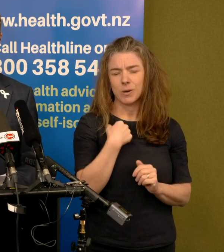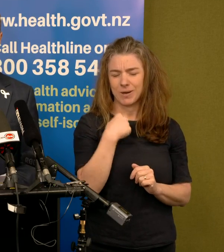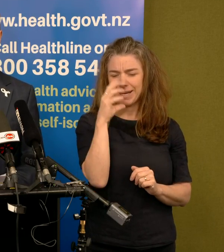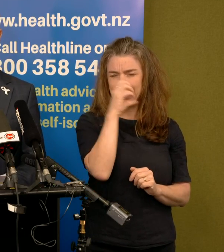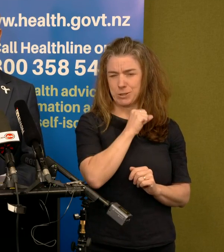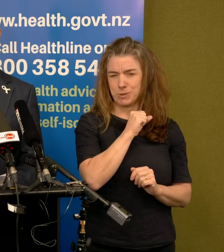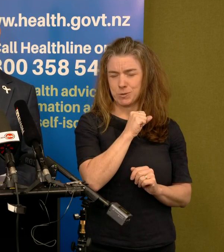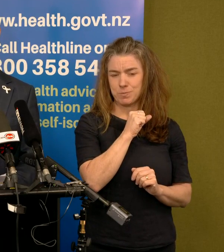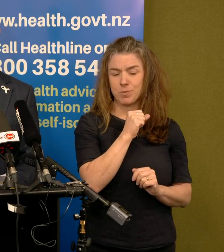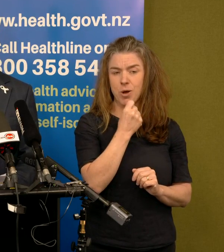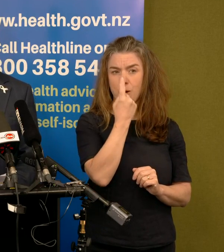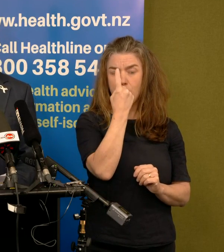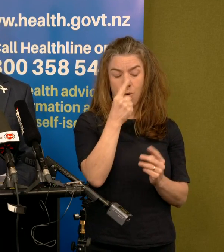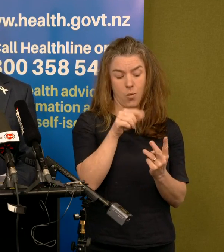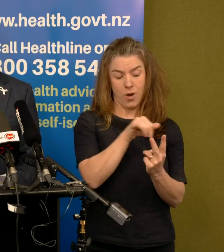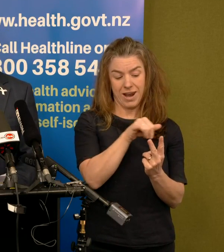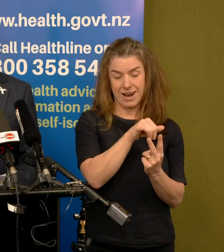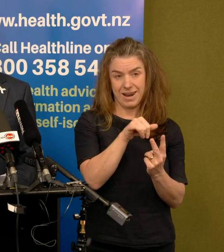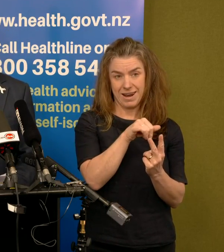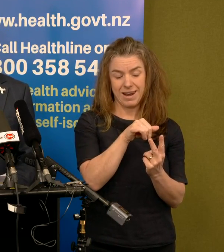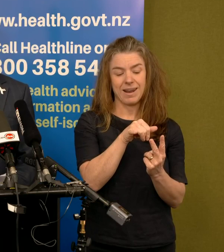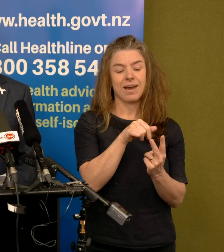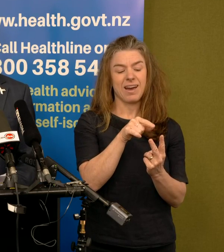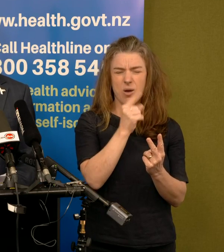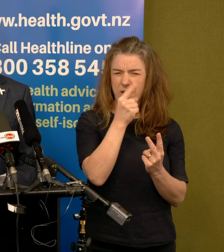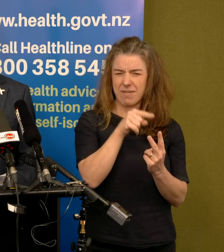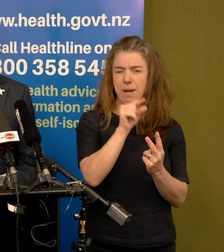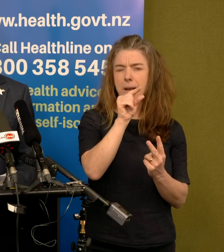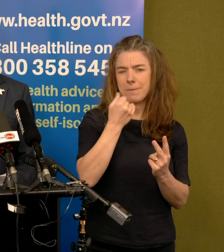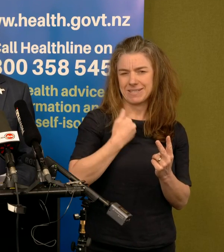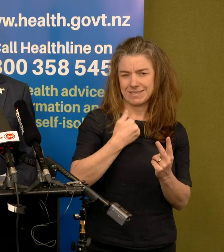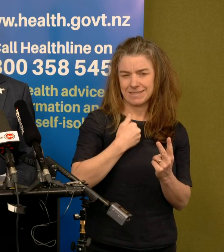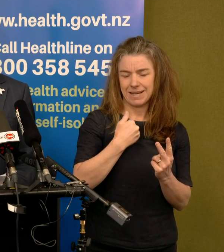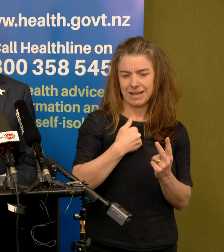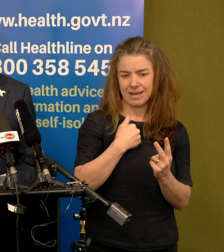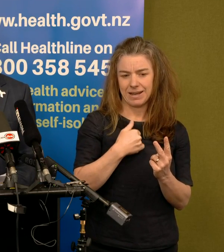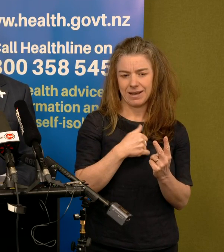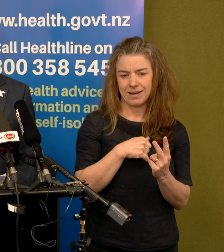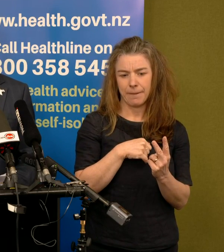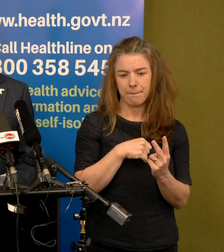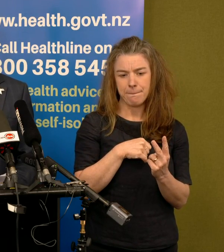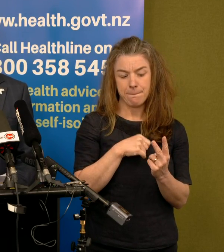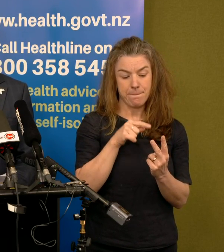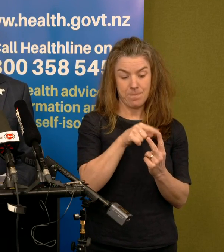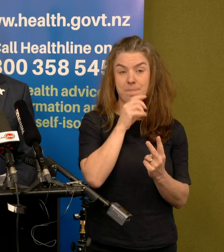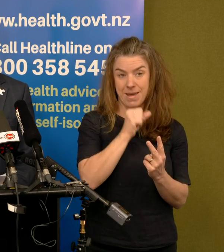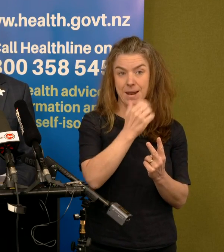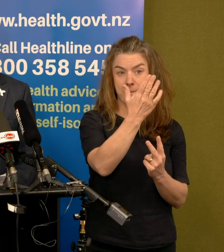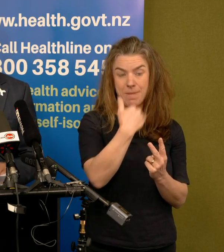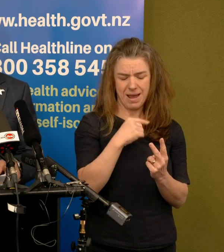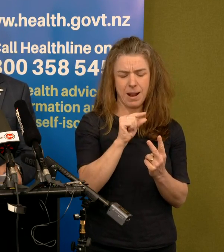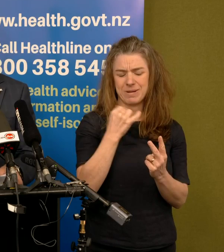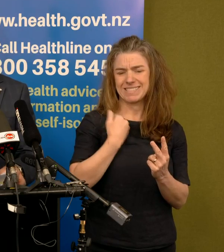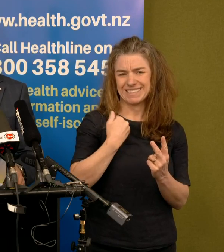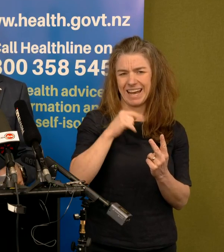that assumption, that one of them did become slightly unwell when he had returned from